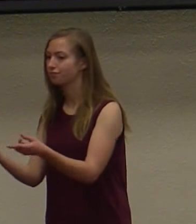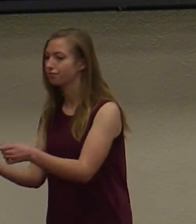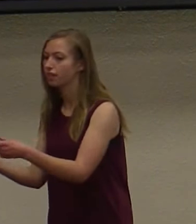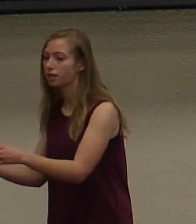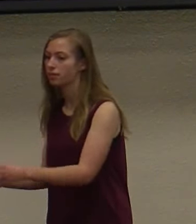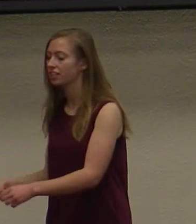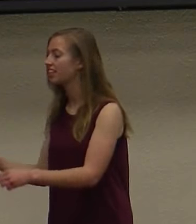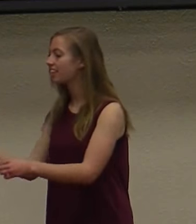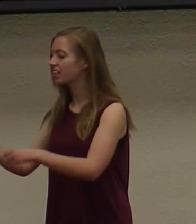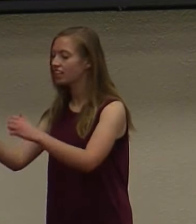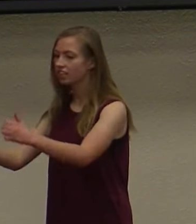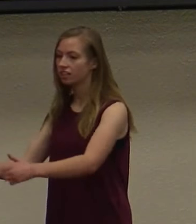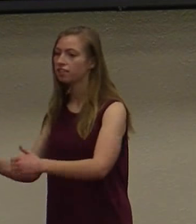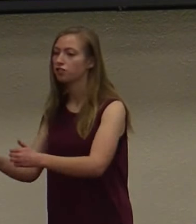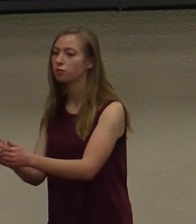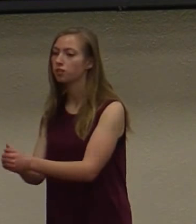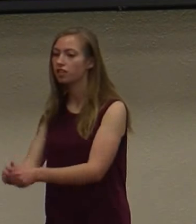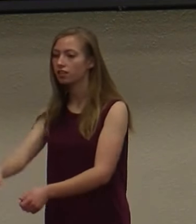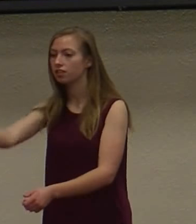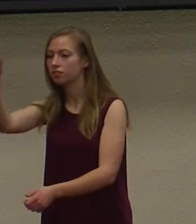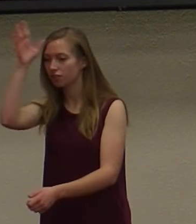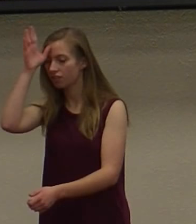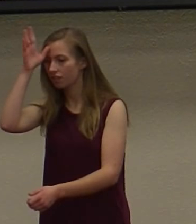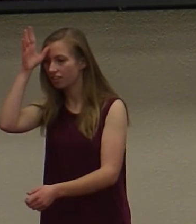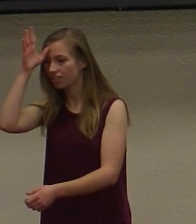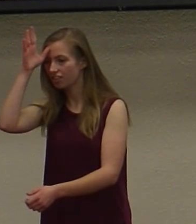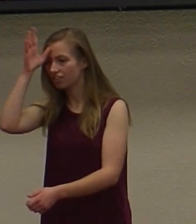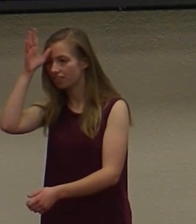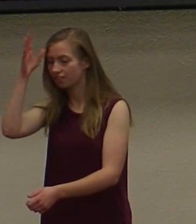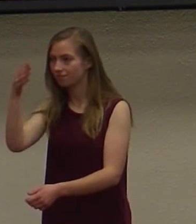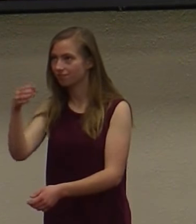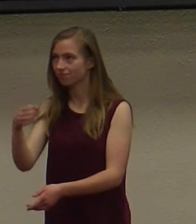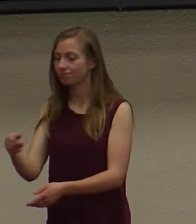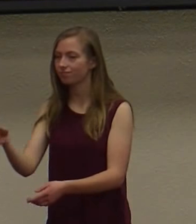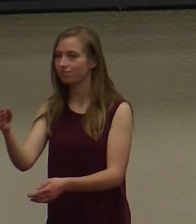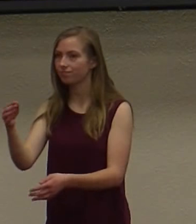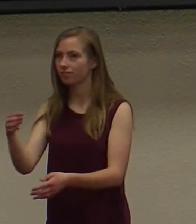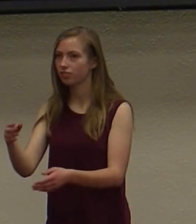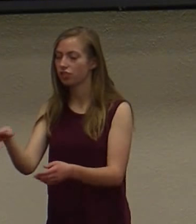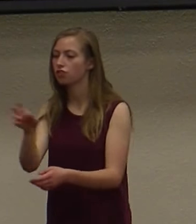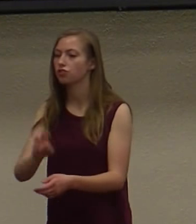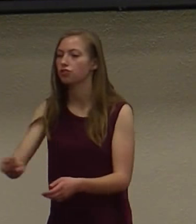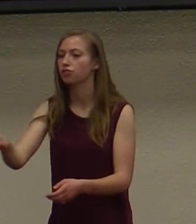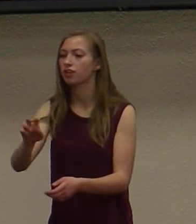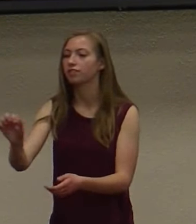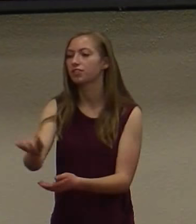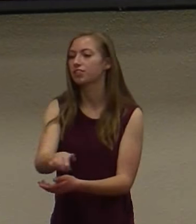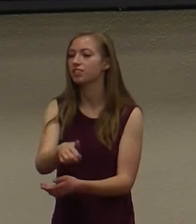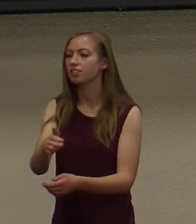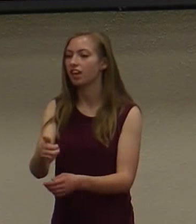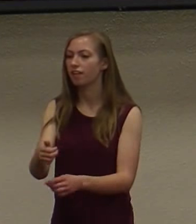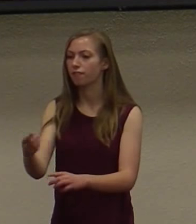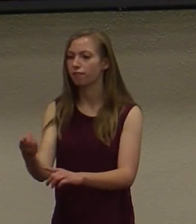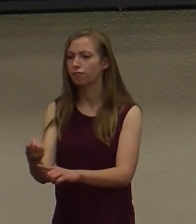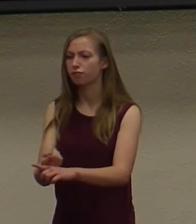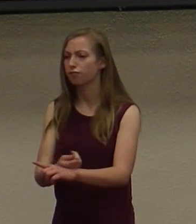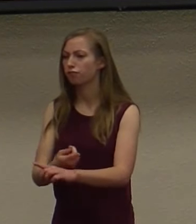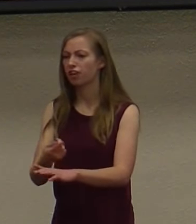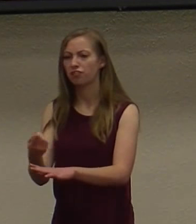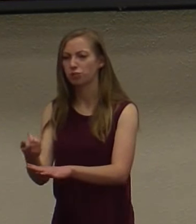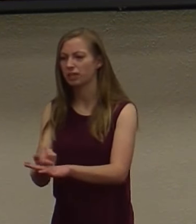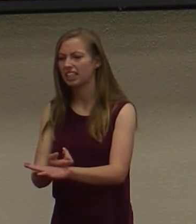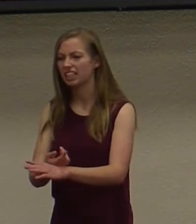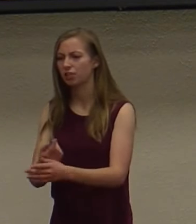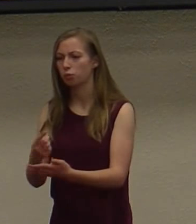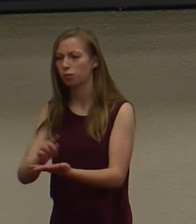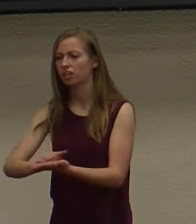who traveled several hundred kilometers every week in order to make sure that the gospel was spread from